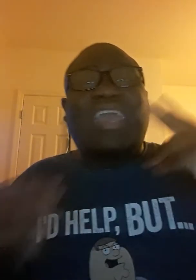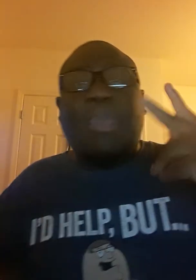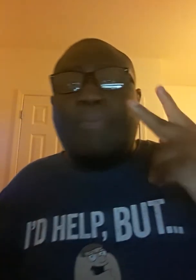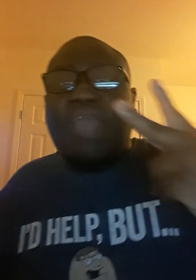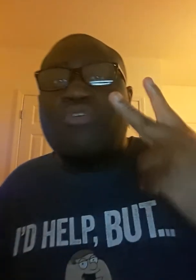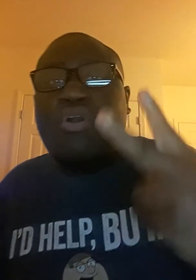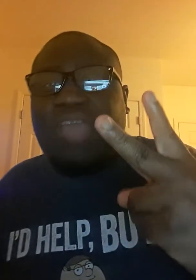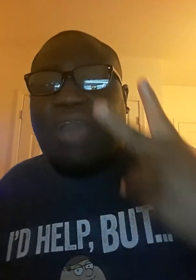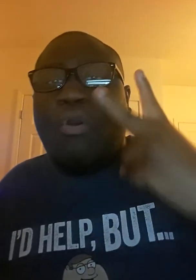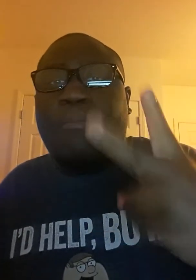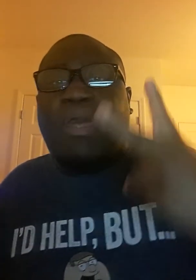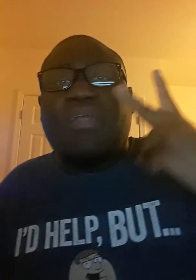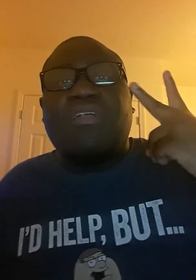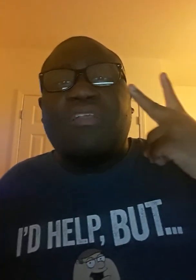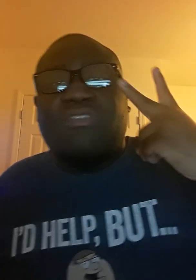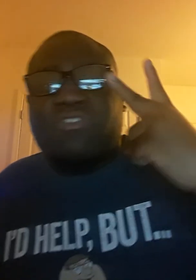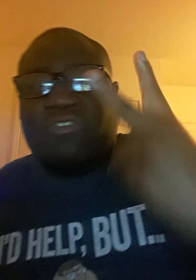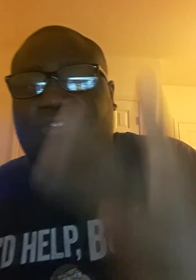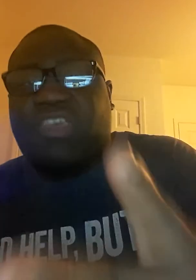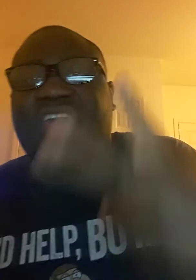a lookout on my second